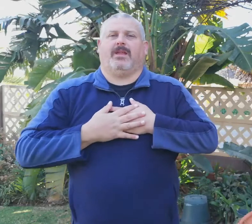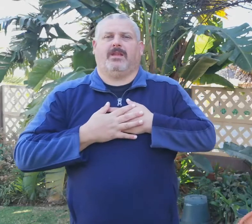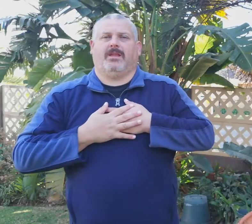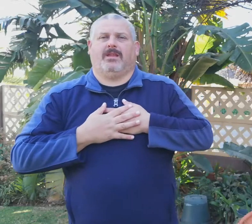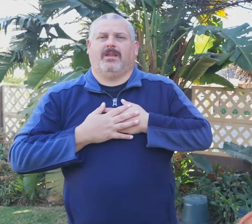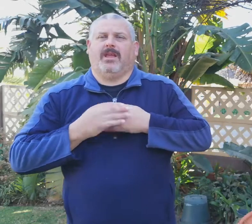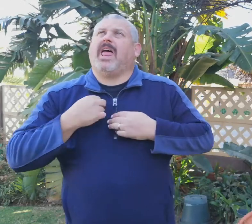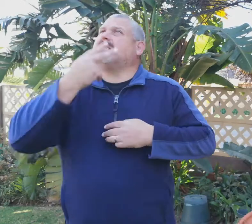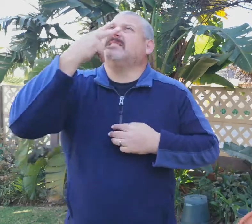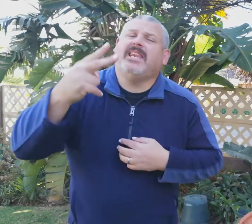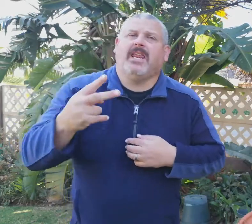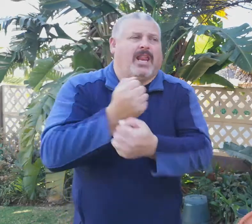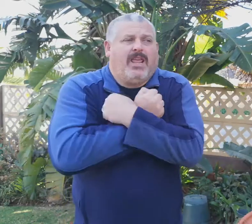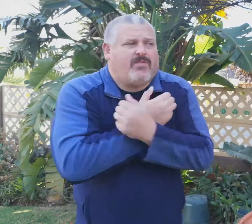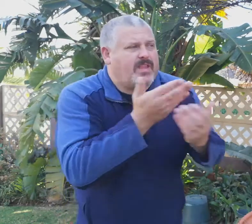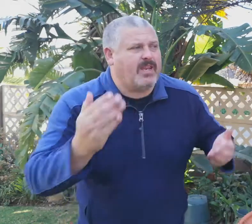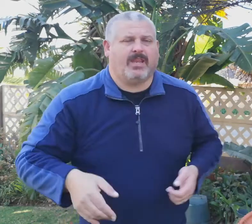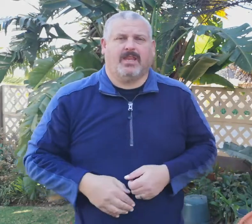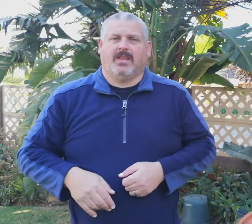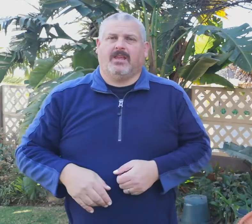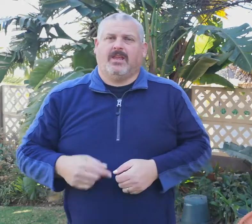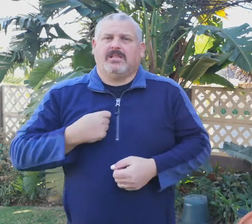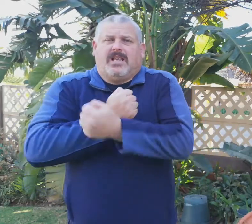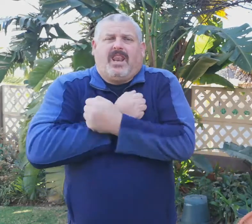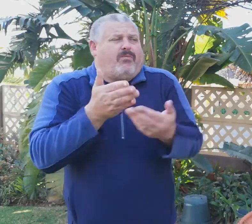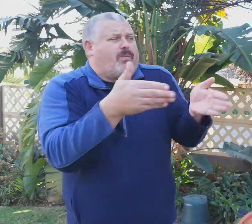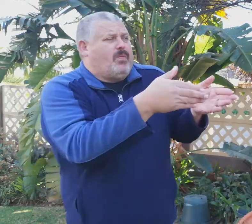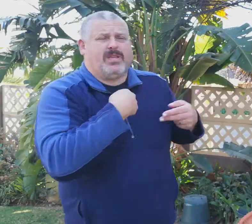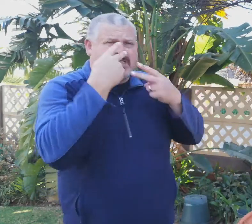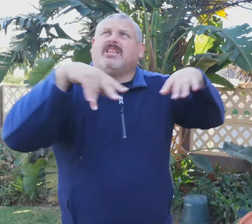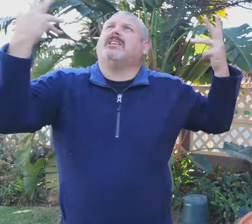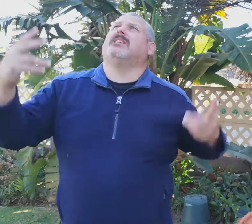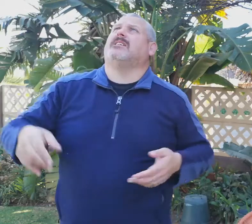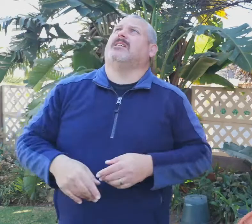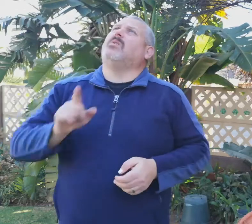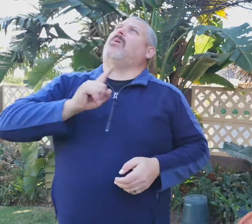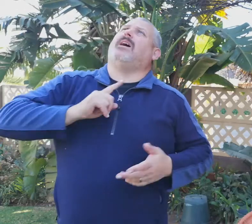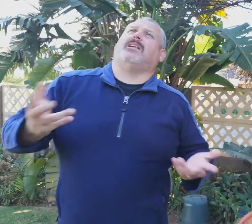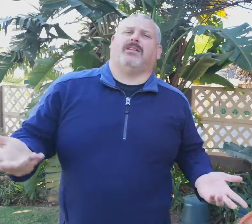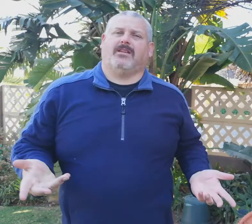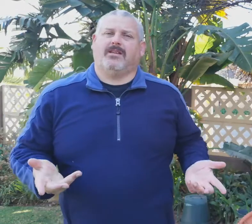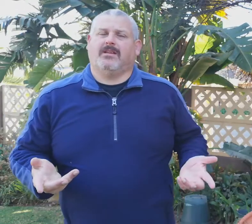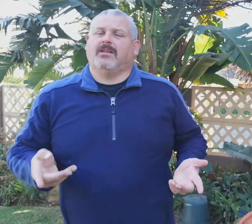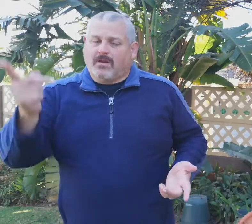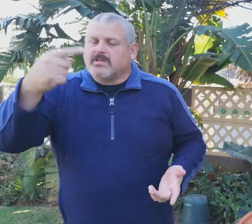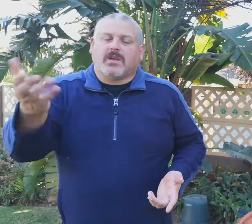me. You need to listen. She loves. She's mad.